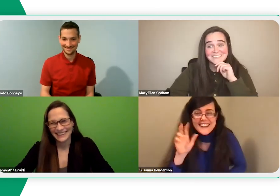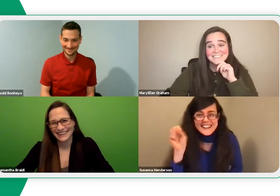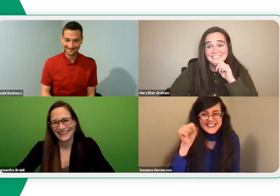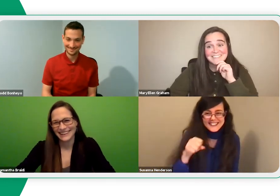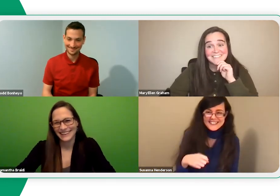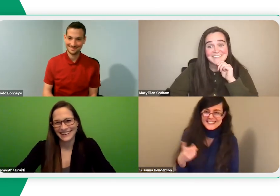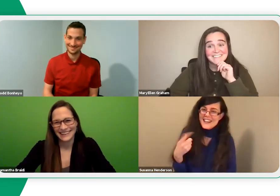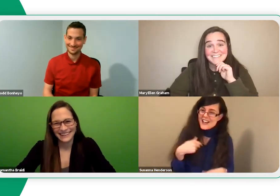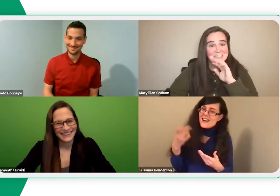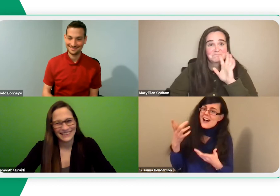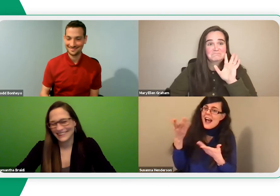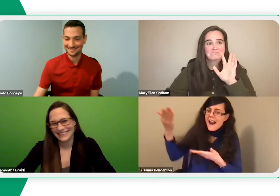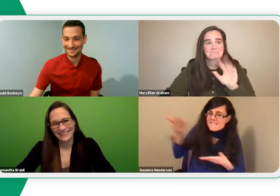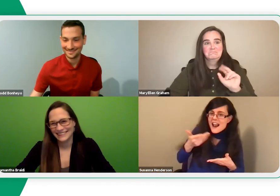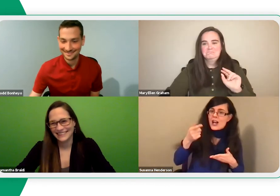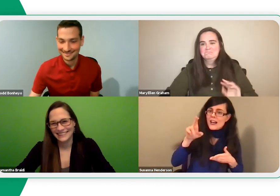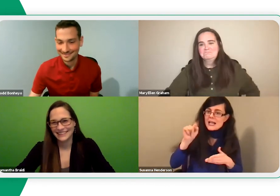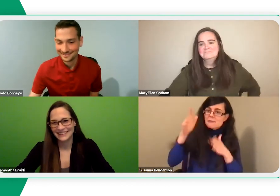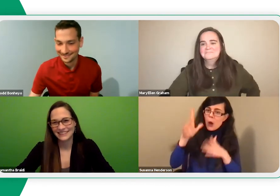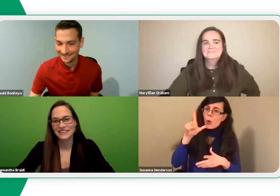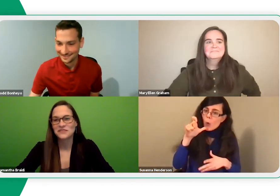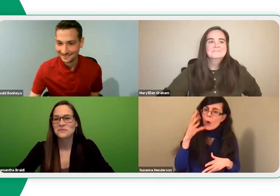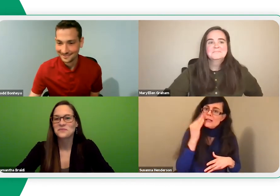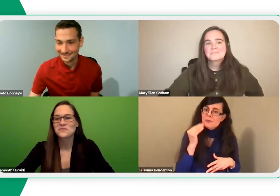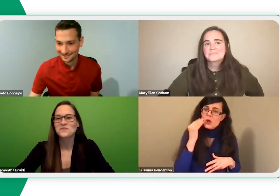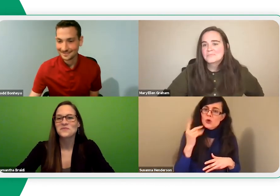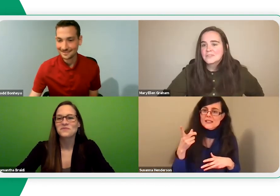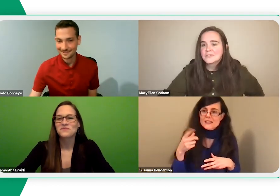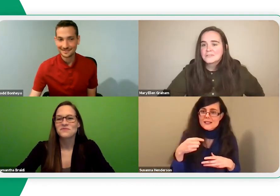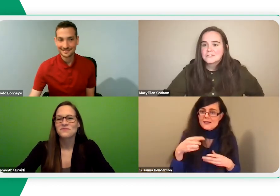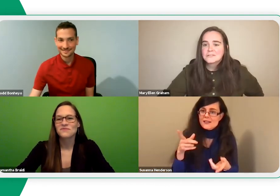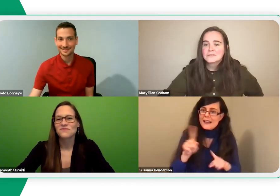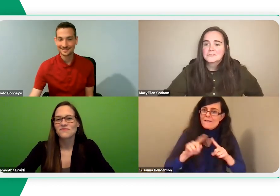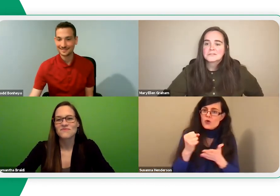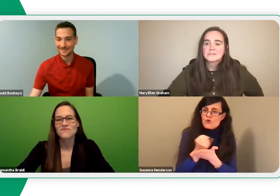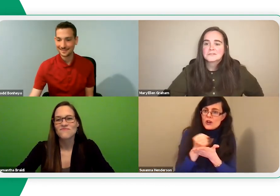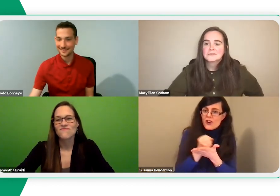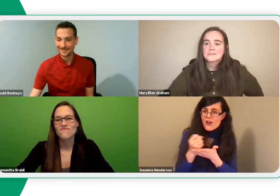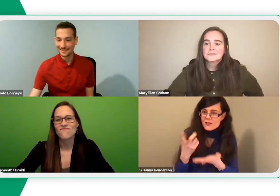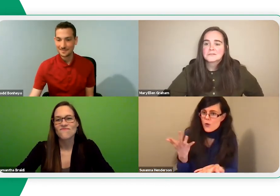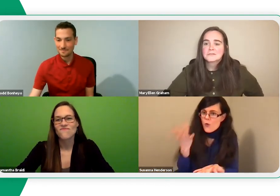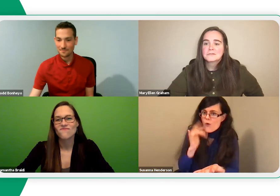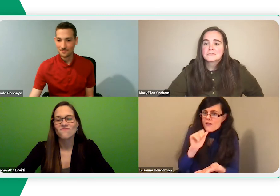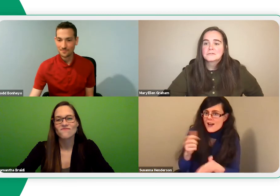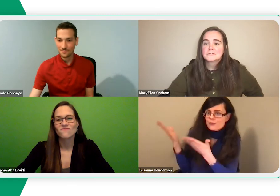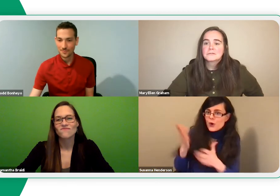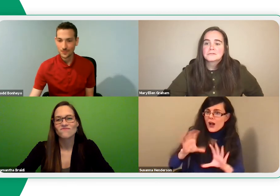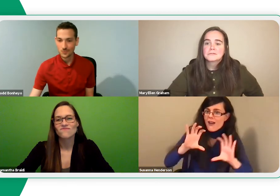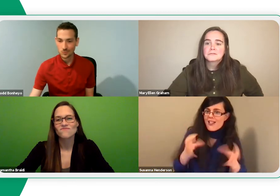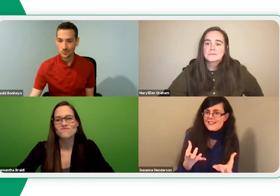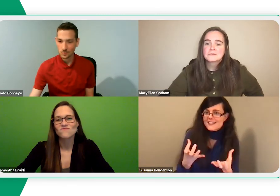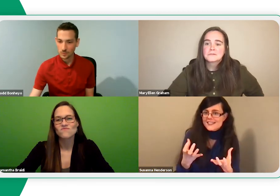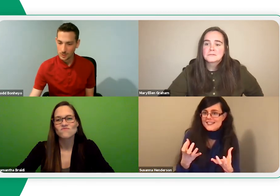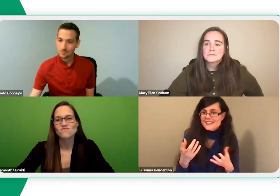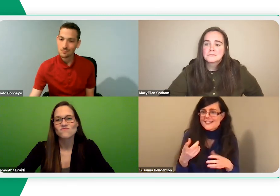good I idea. wouldn't be able to do that. 23 credit cards. Wow. Right. So invite a guest speaker to come in to